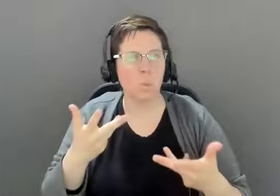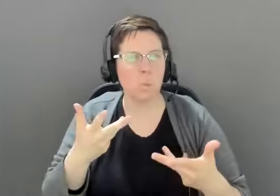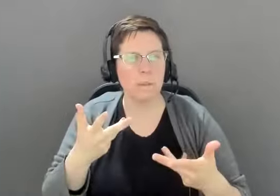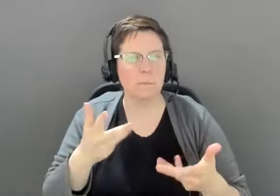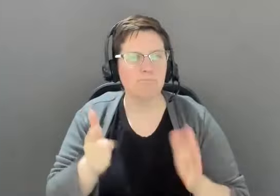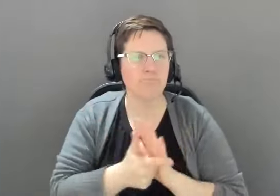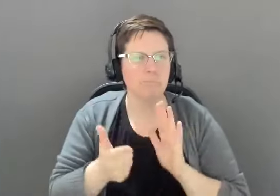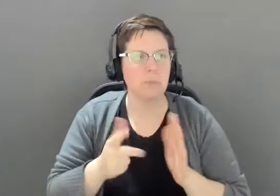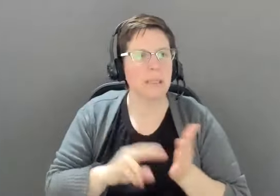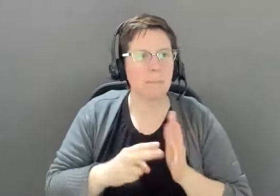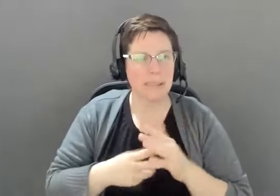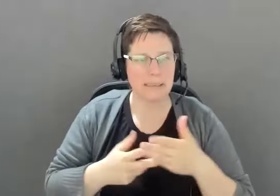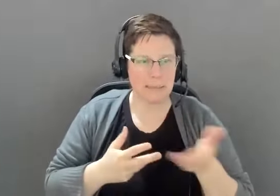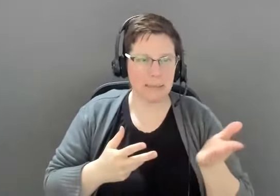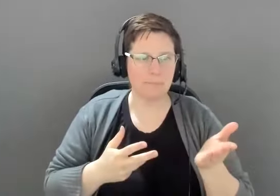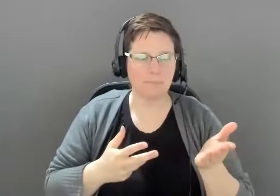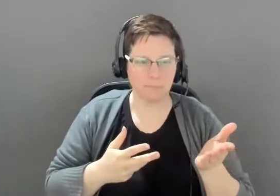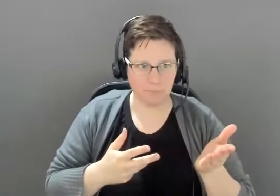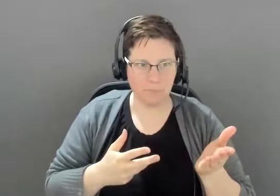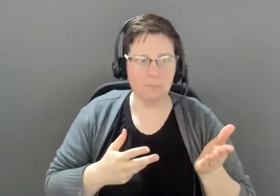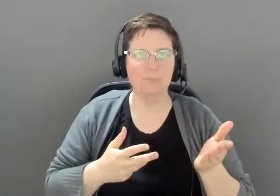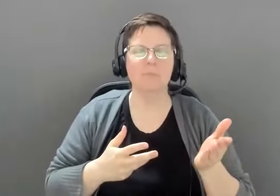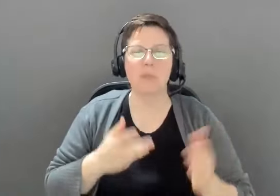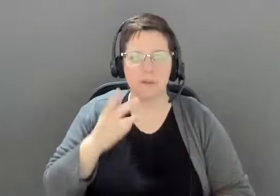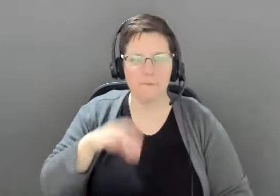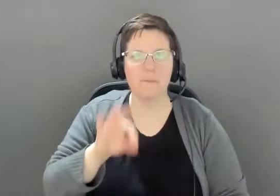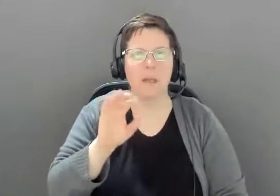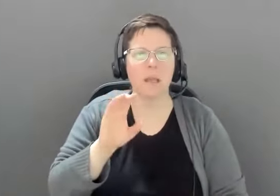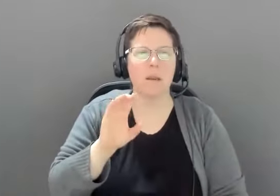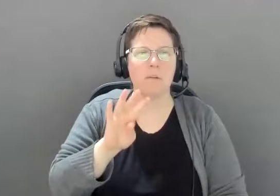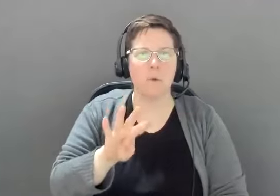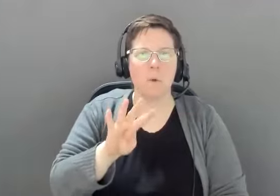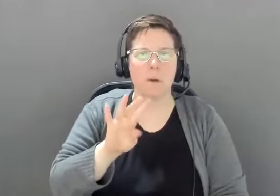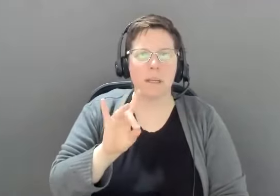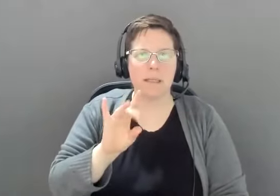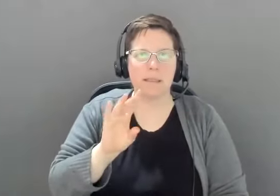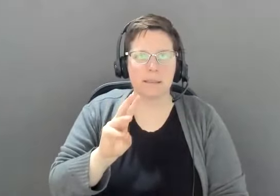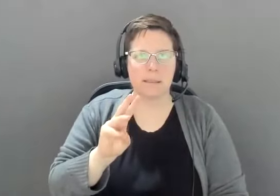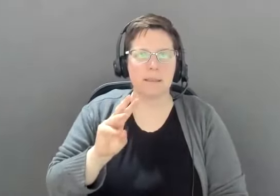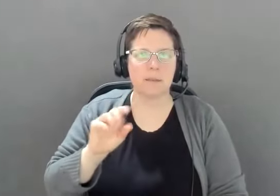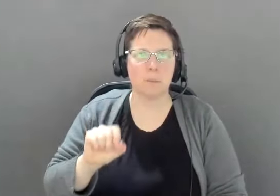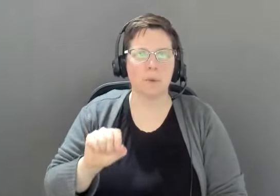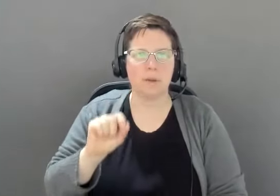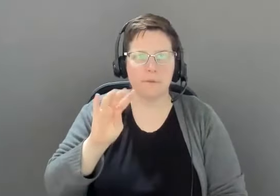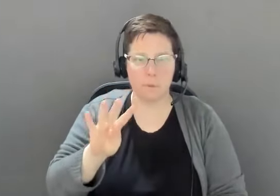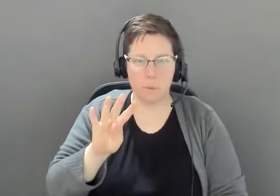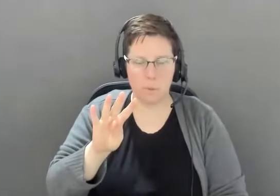A publication ban outlined in section 486(4) of the Canadian Criminal Code is a court order that restricts the dissemination